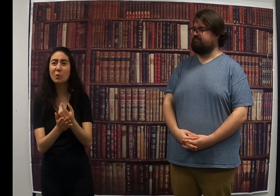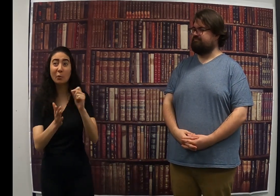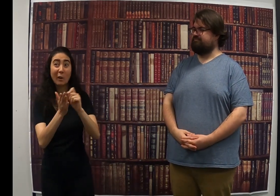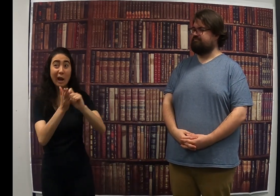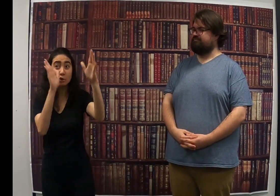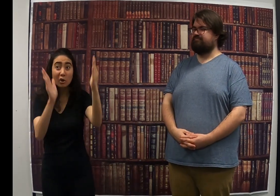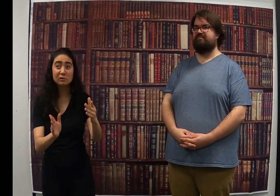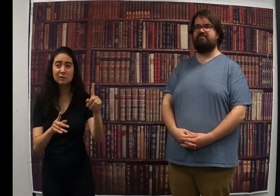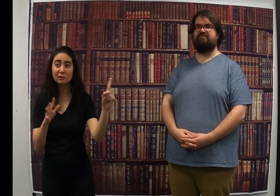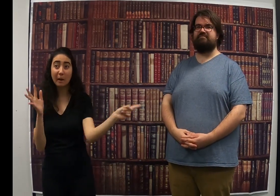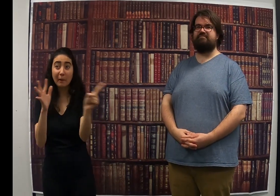day.